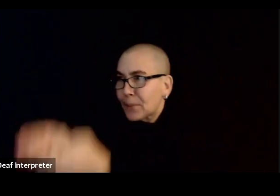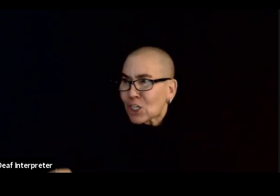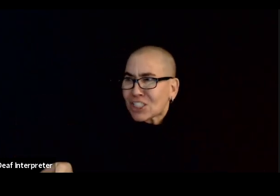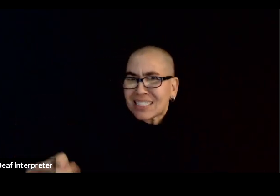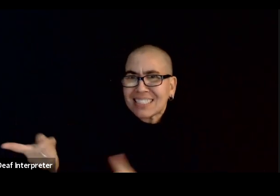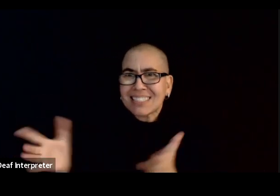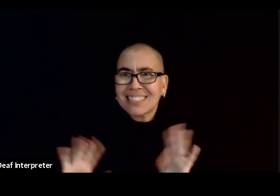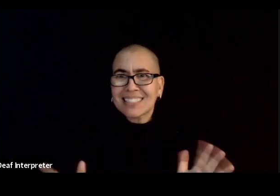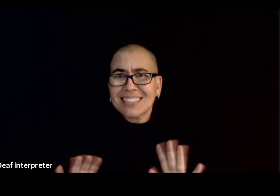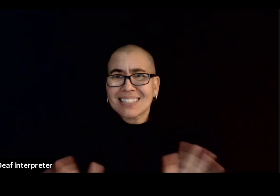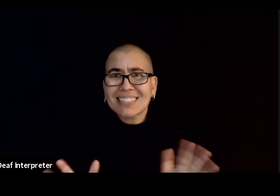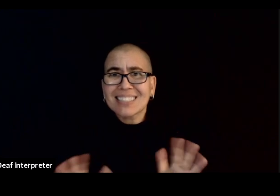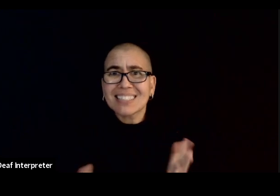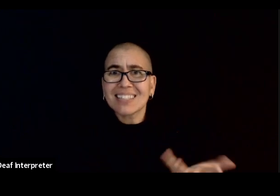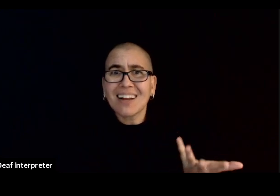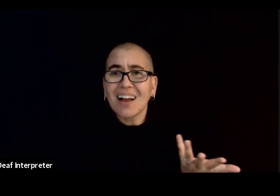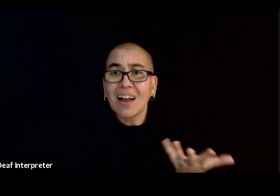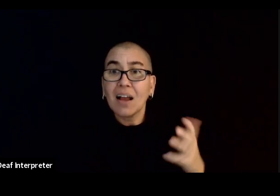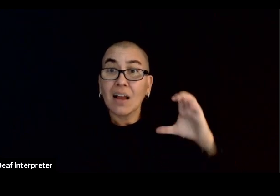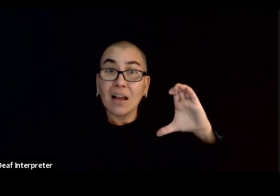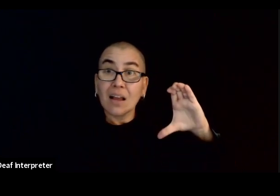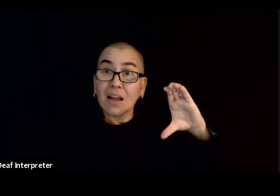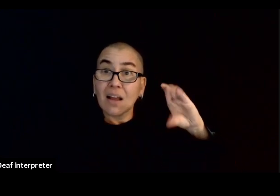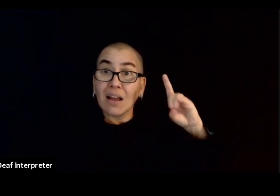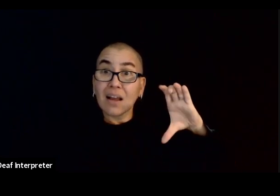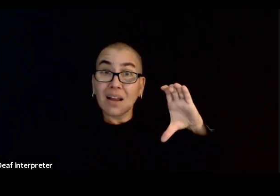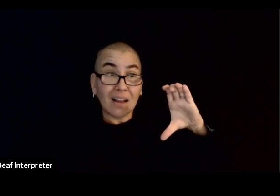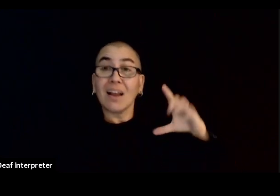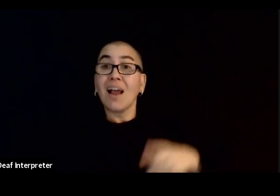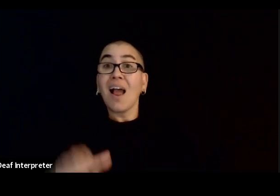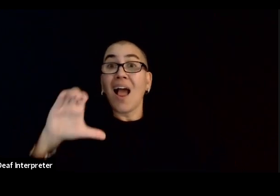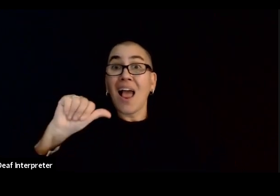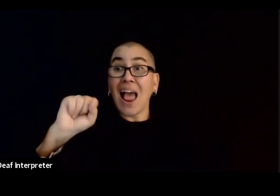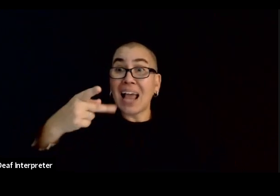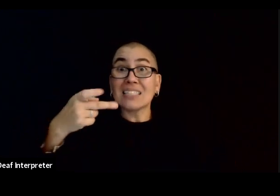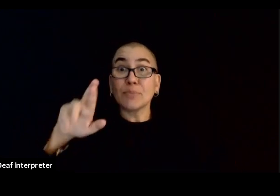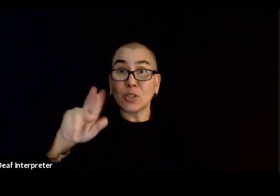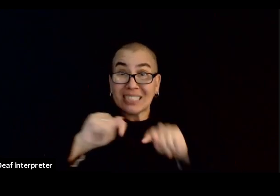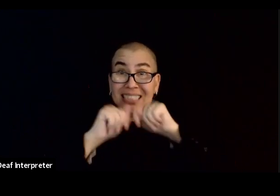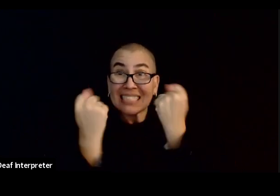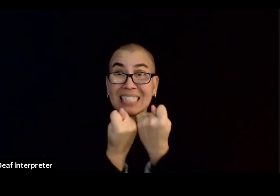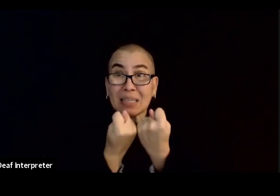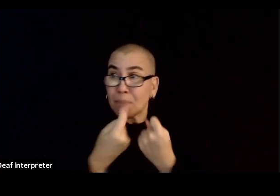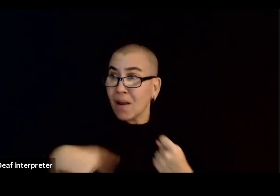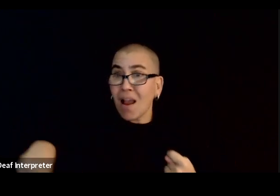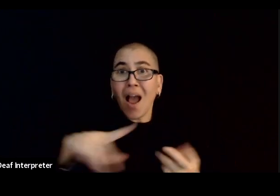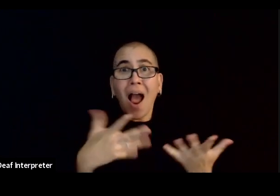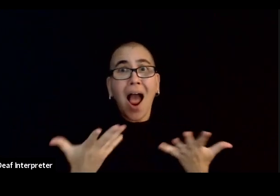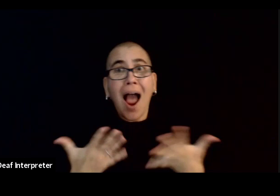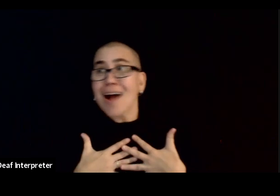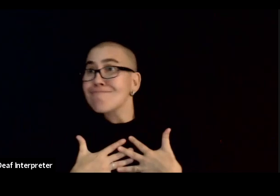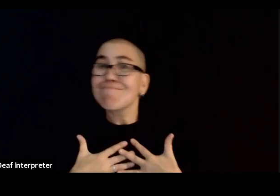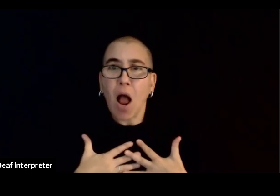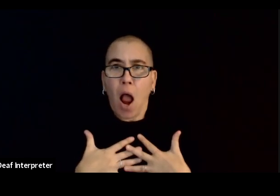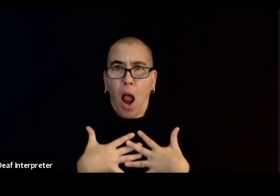faced. We're concerned about instances that other public health officials in Minnesota and around the country have faced.